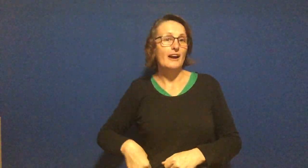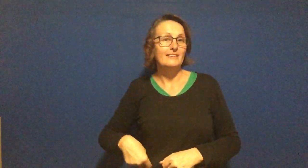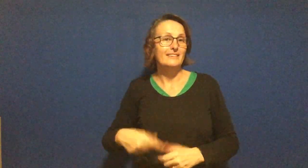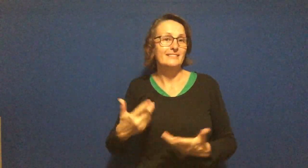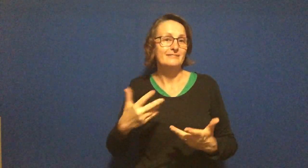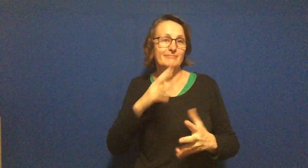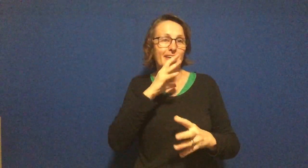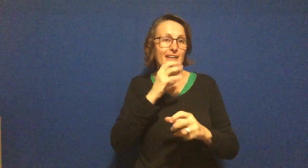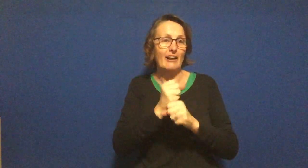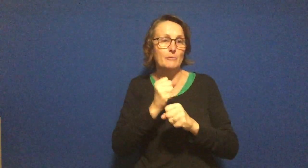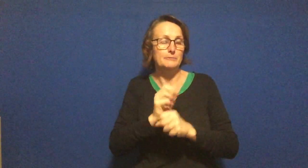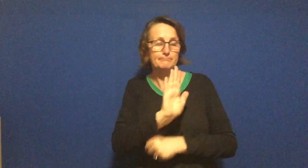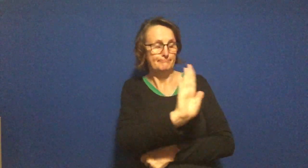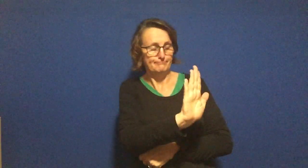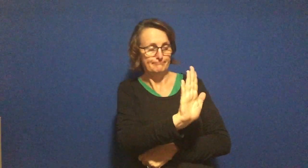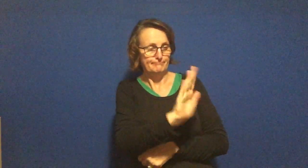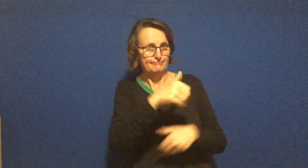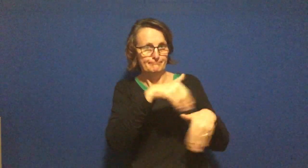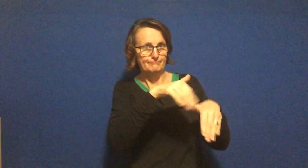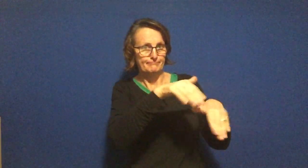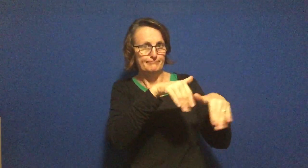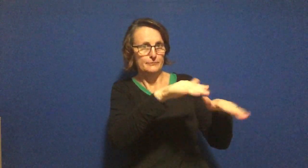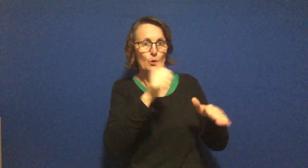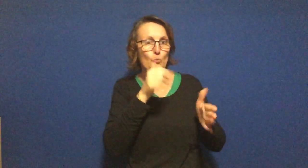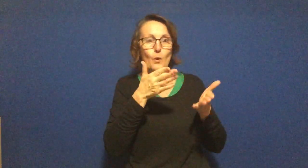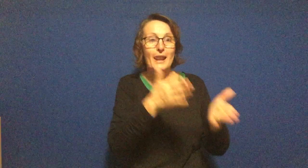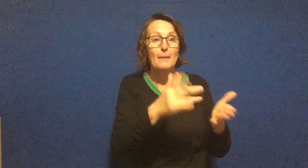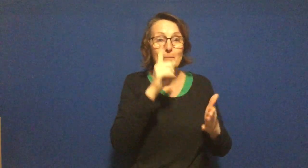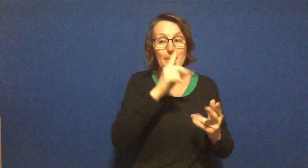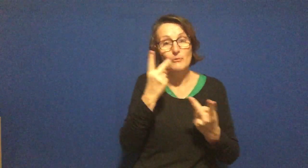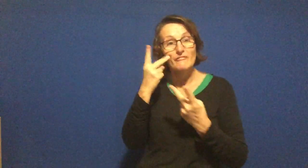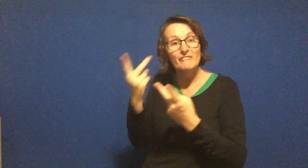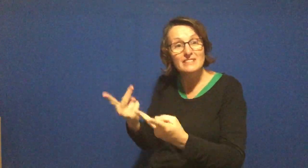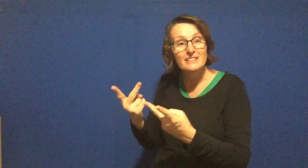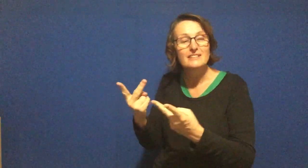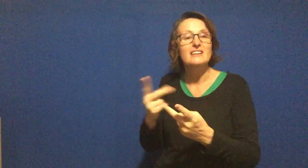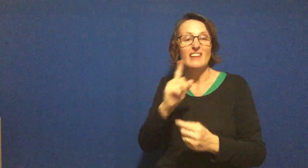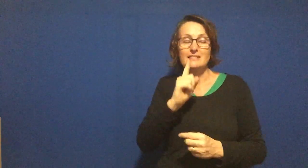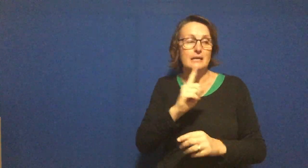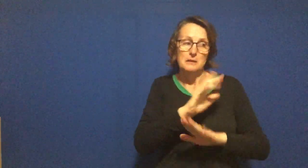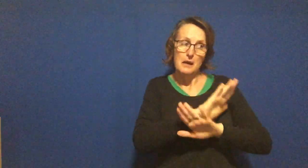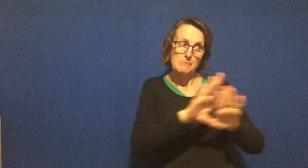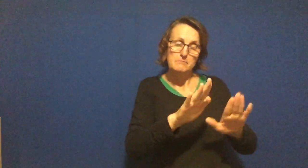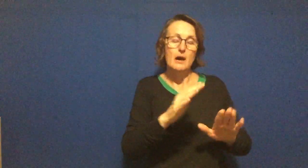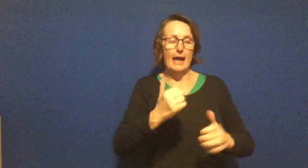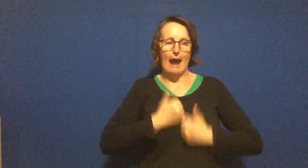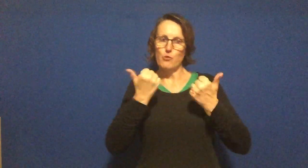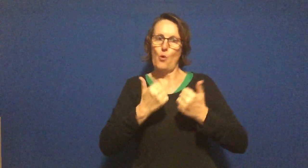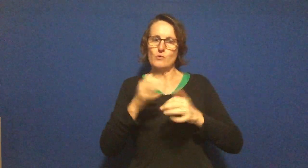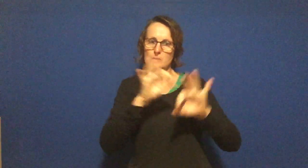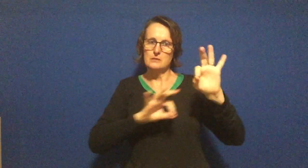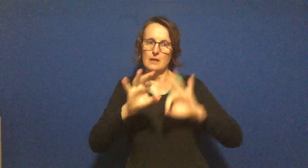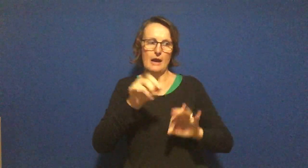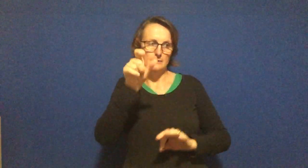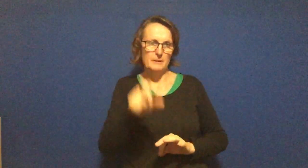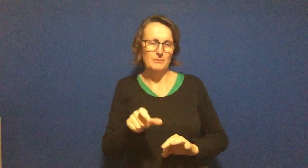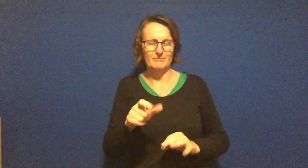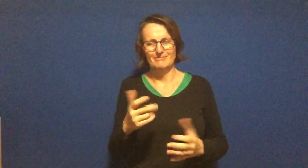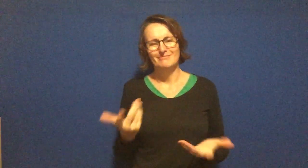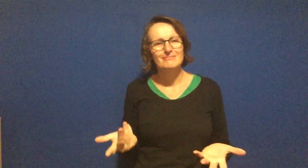let independent scientists in to run the process. There will be Chinese scientists who do it. Everything is conspiring against finding out